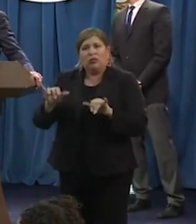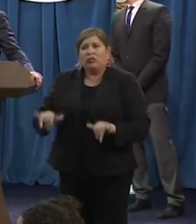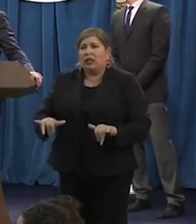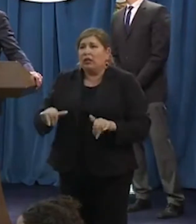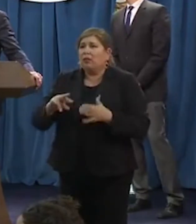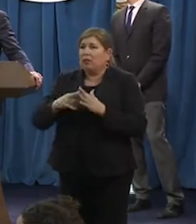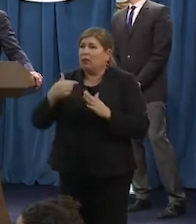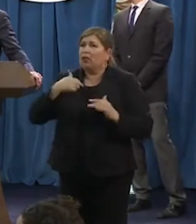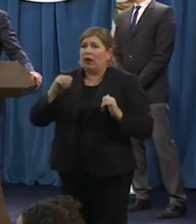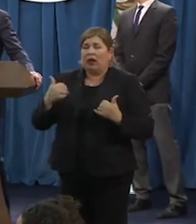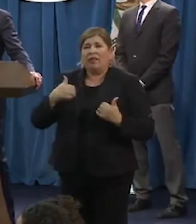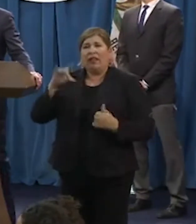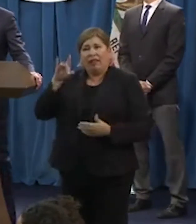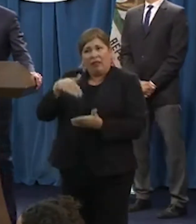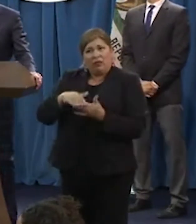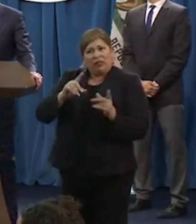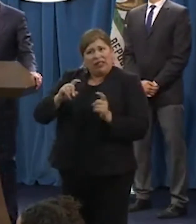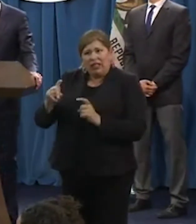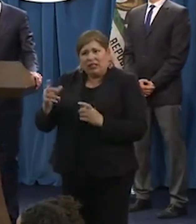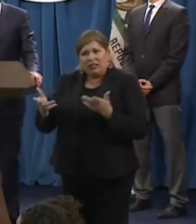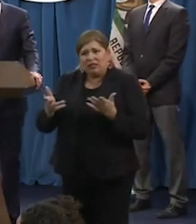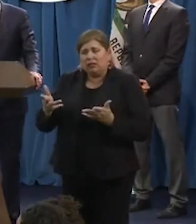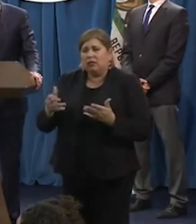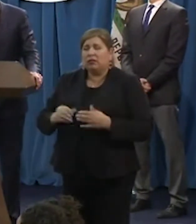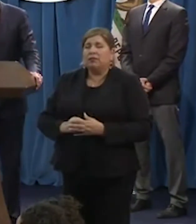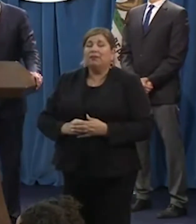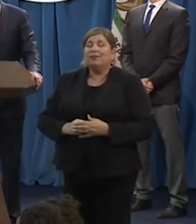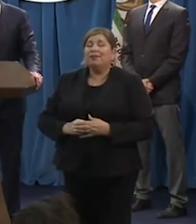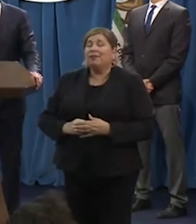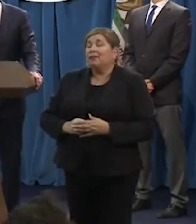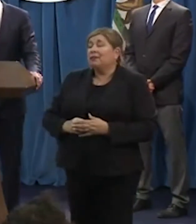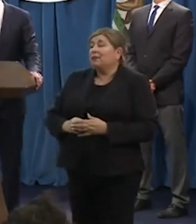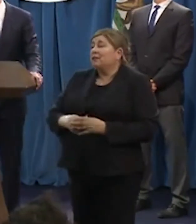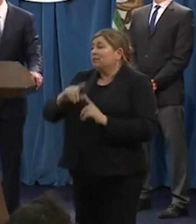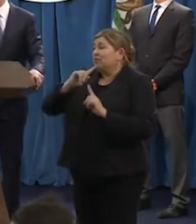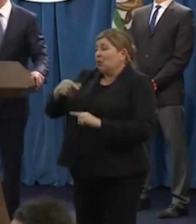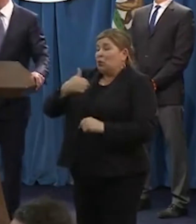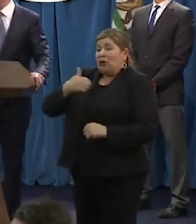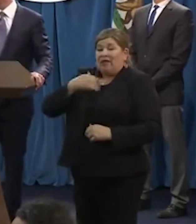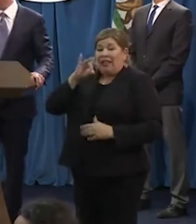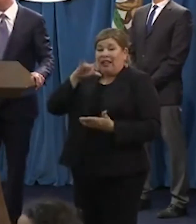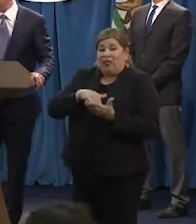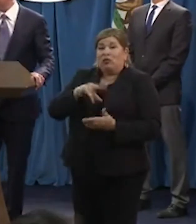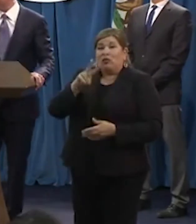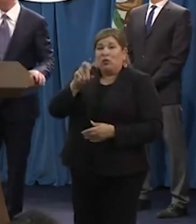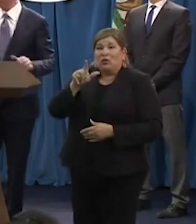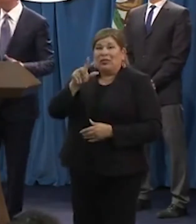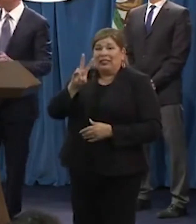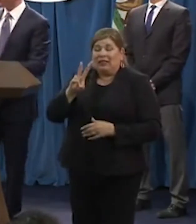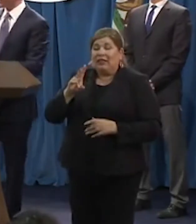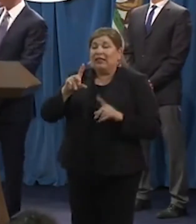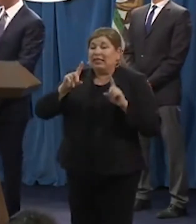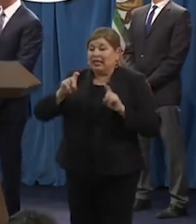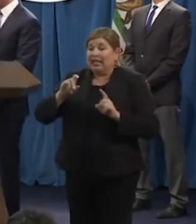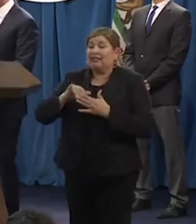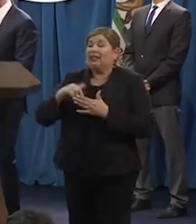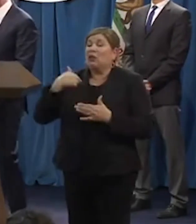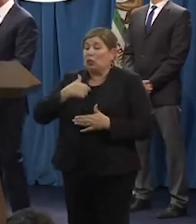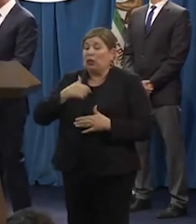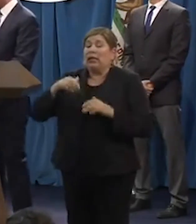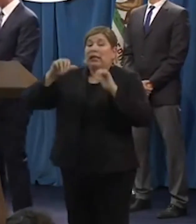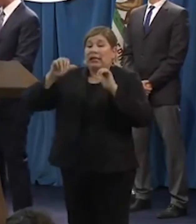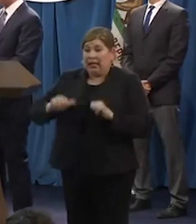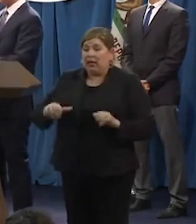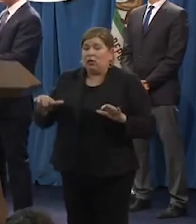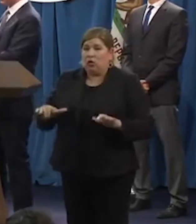of 8,000 tests if we don't have 8,227 tests that we believe we have the capacity